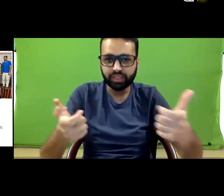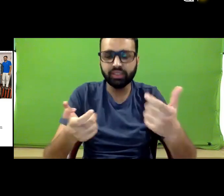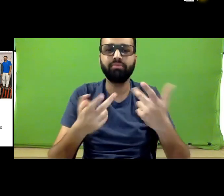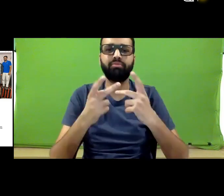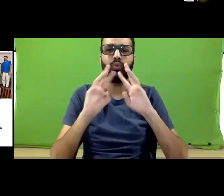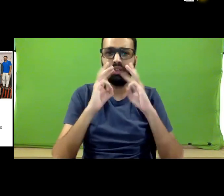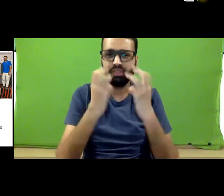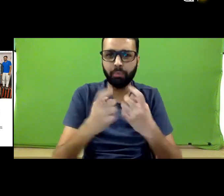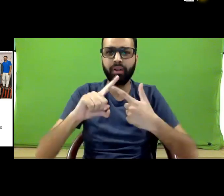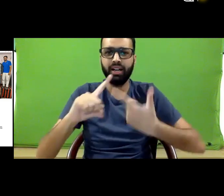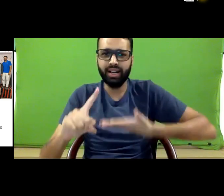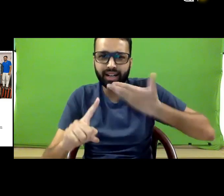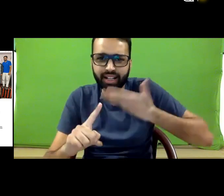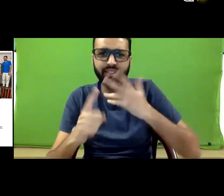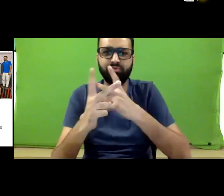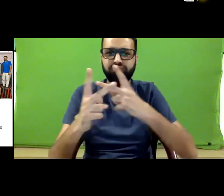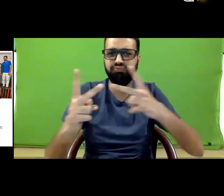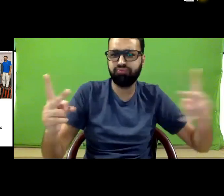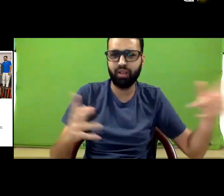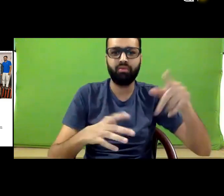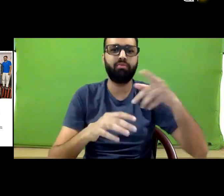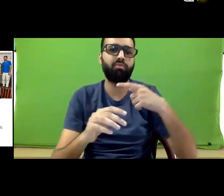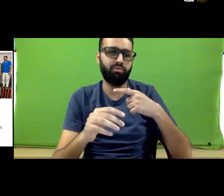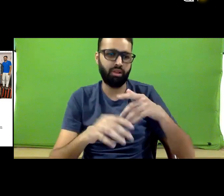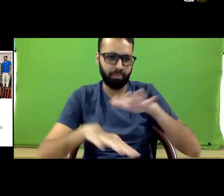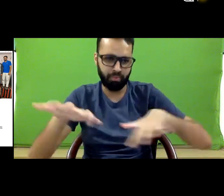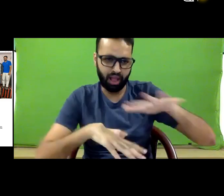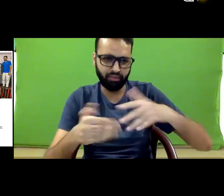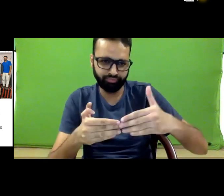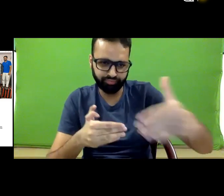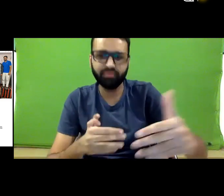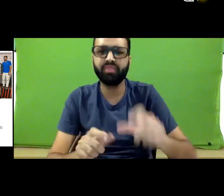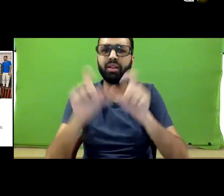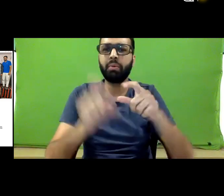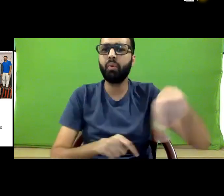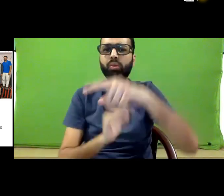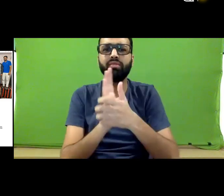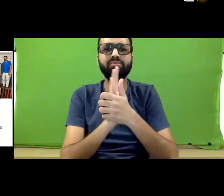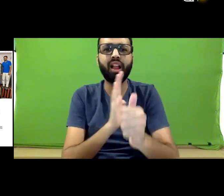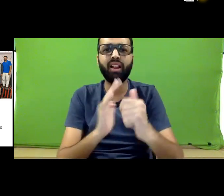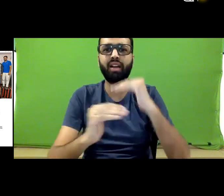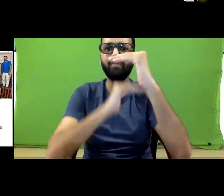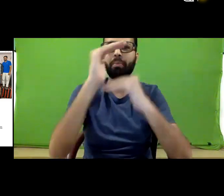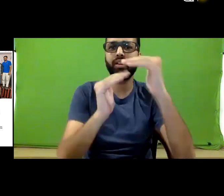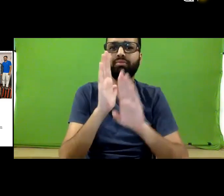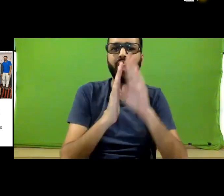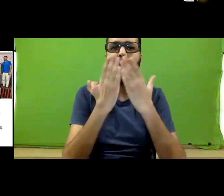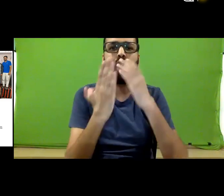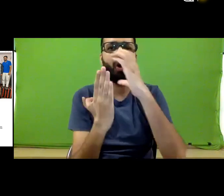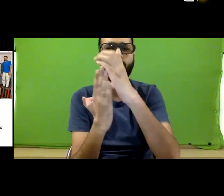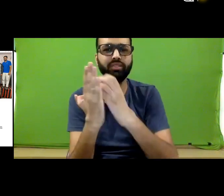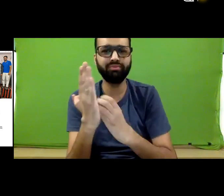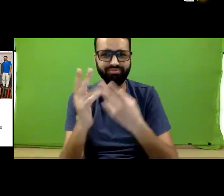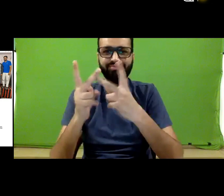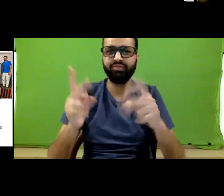International camps, conferences, workshops, trainings, different kinds of services we have been planning, and